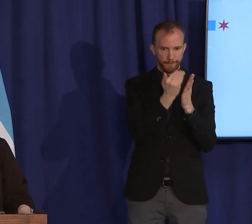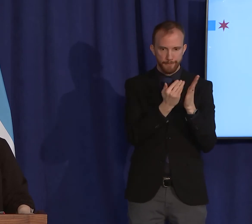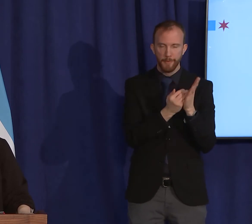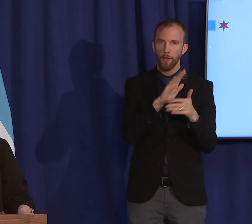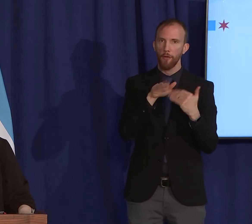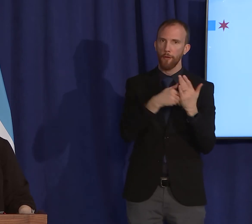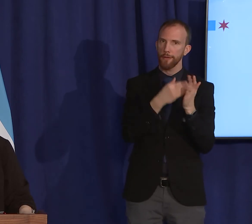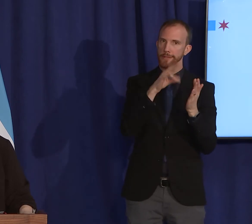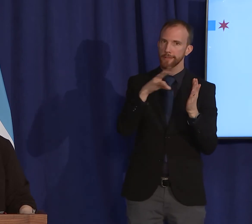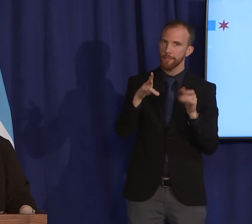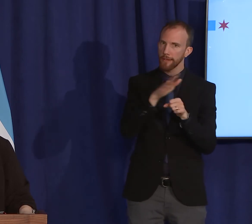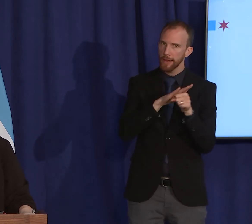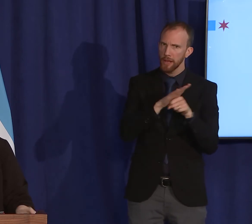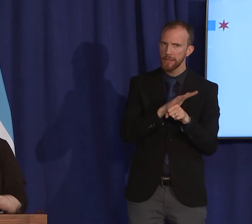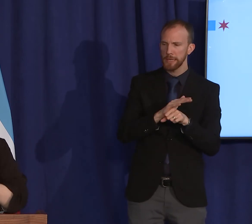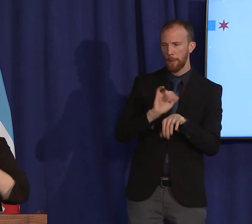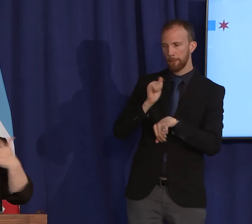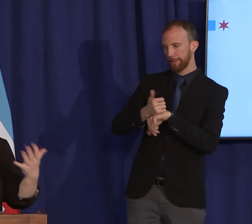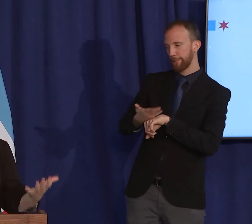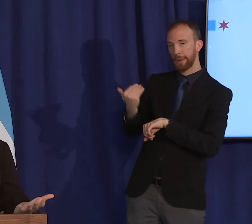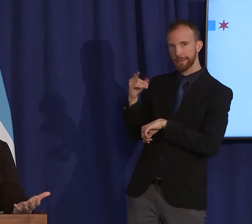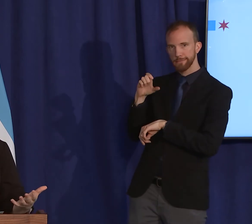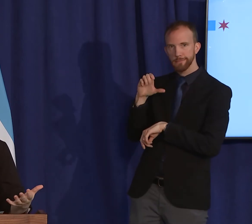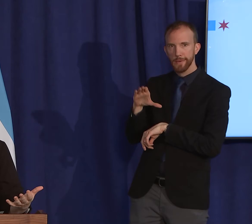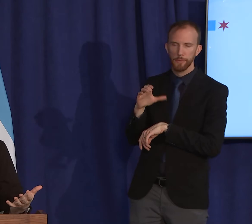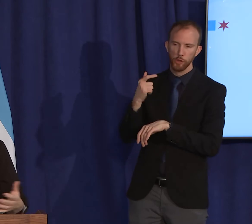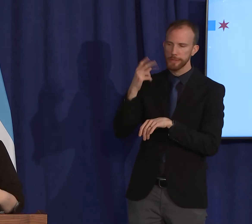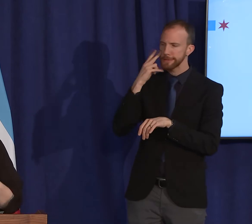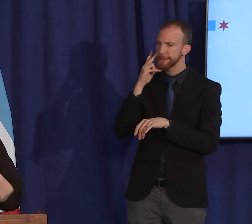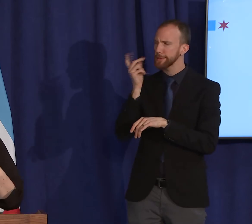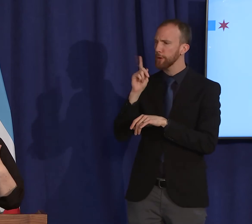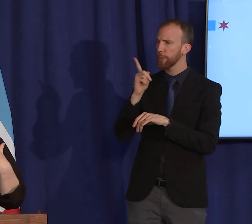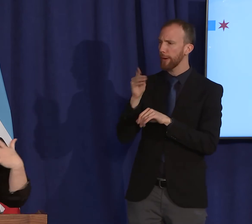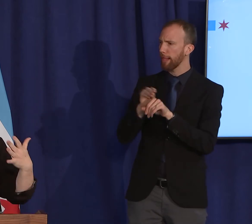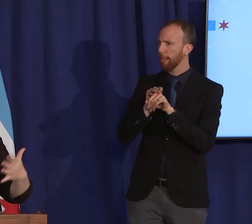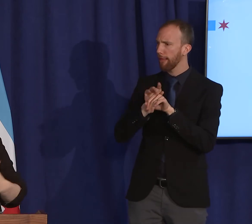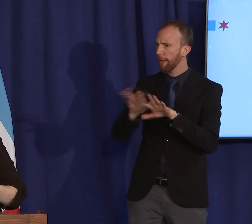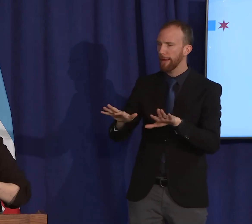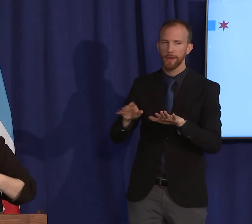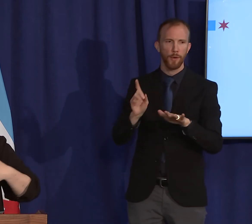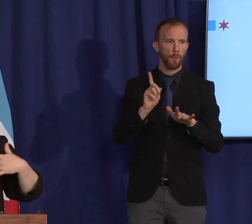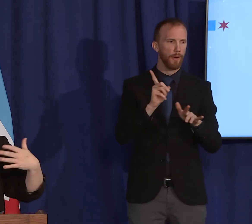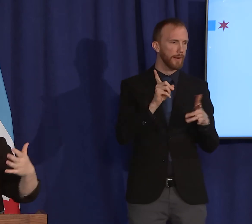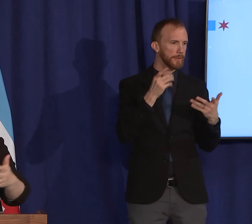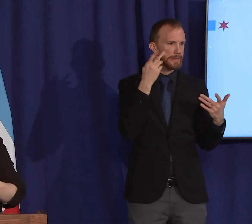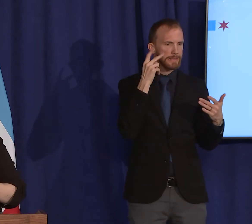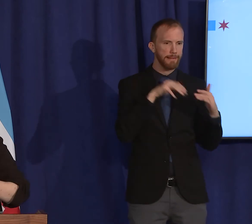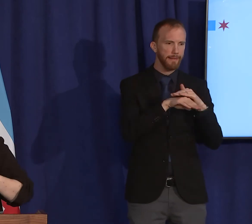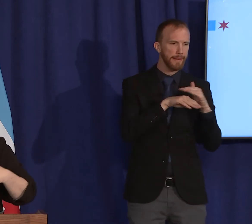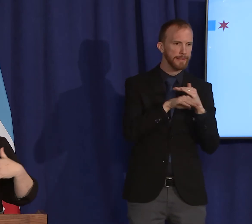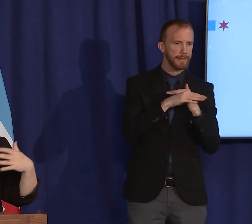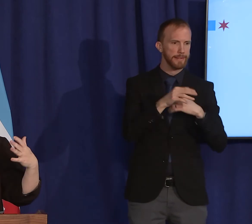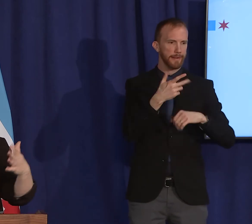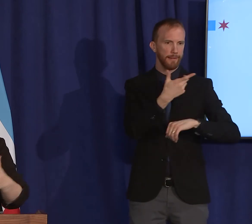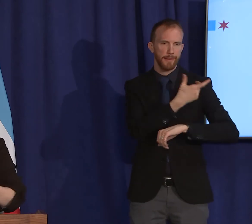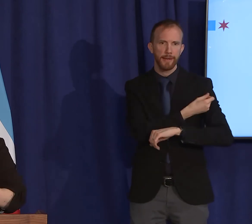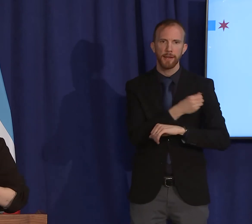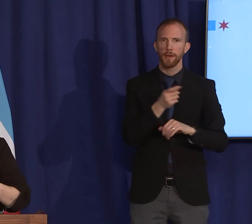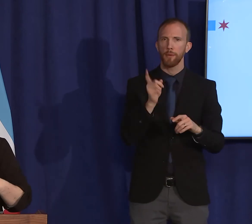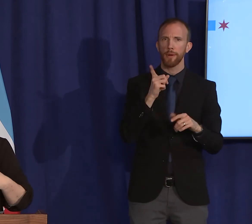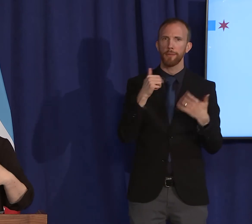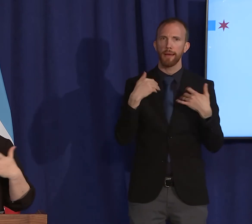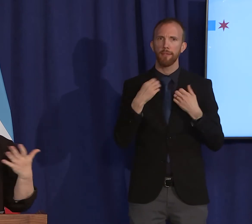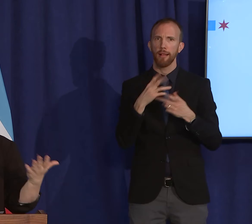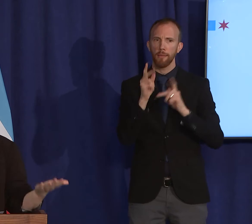the end of December, as well as underlying things like where did we see a lot neighborhoods that had a lot of crowded housing, had a lot of essential workers, had a lot of